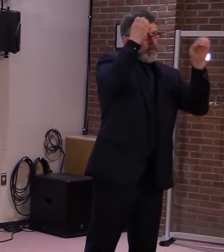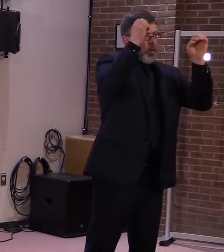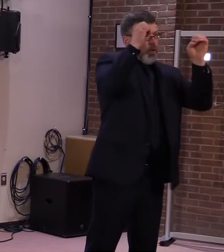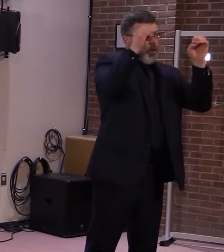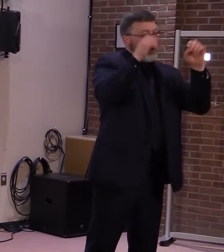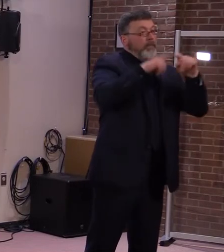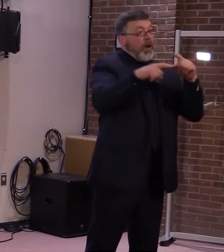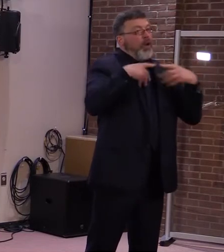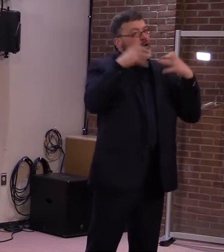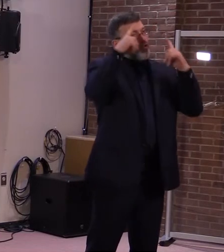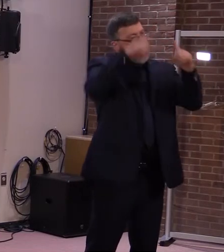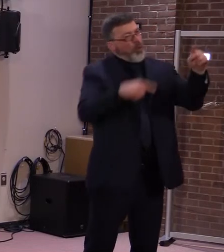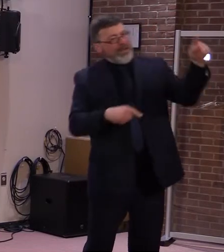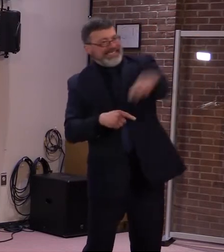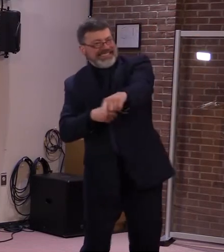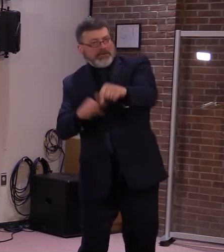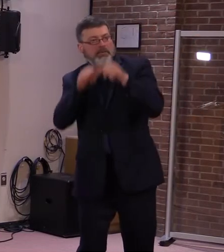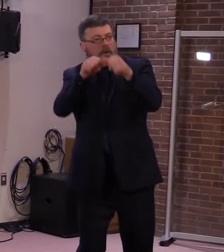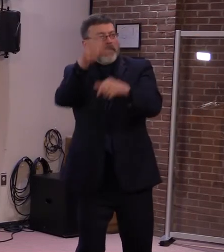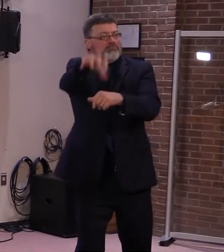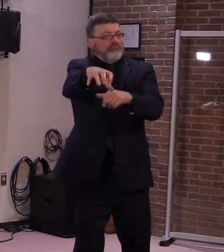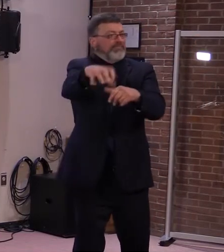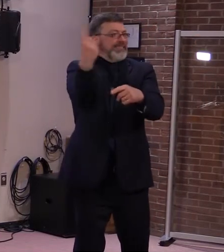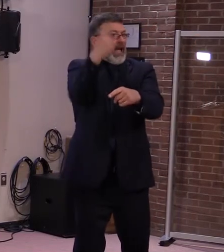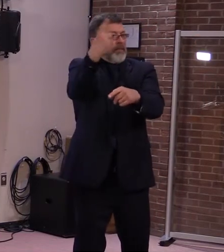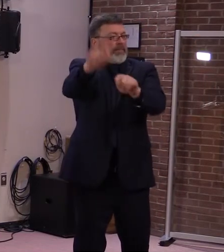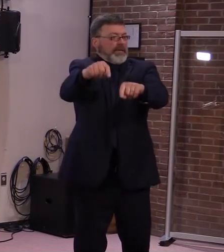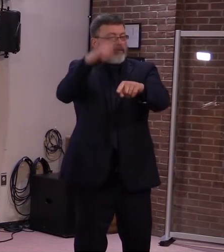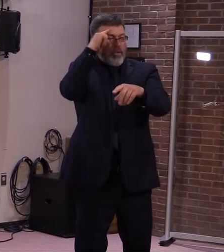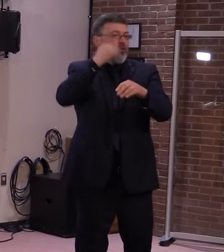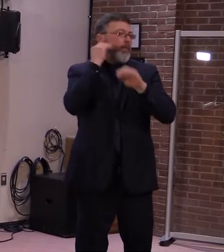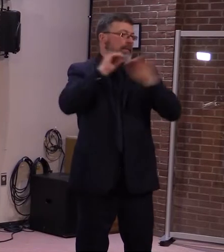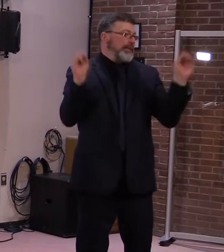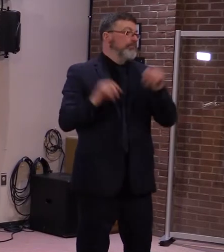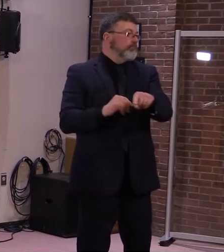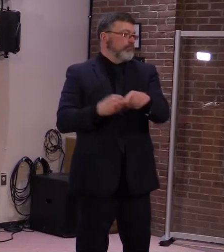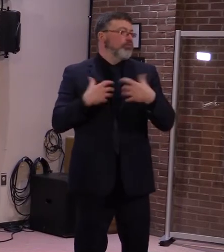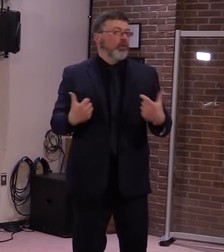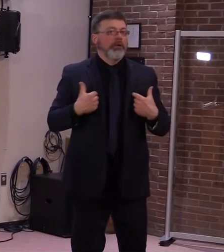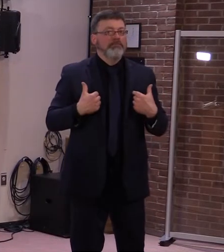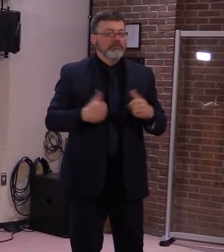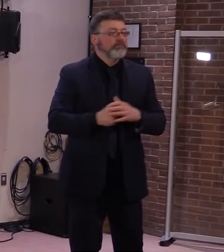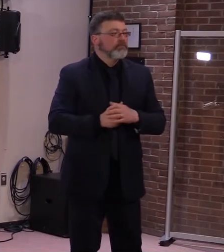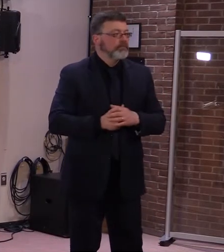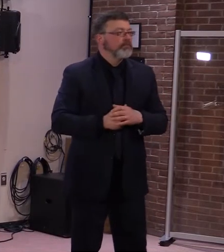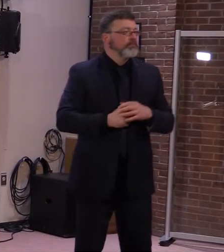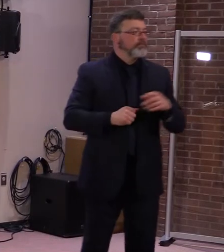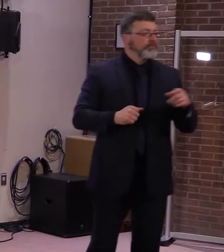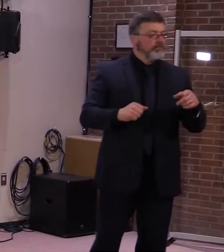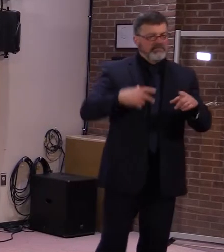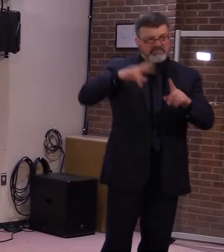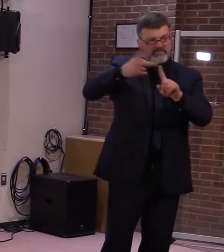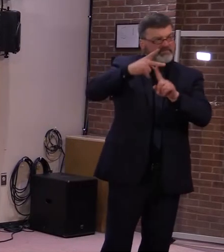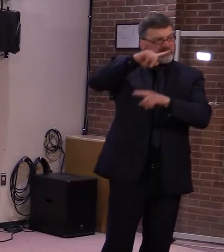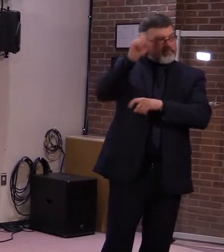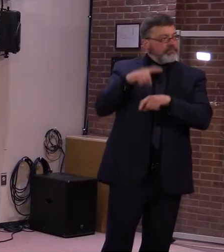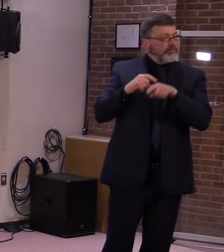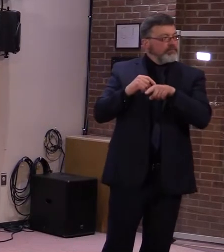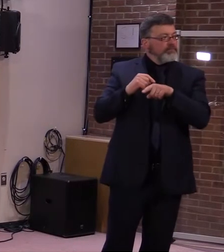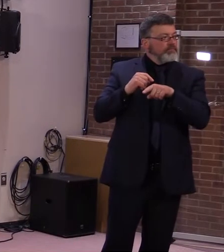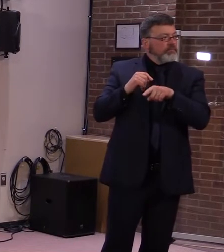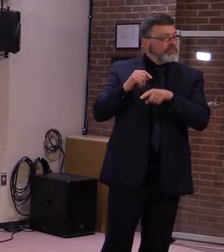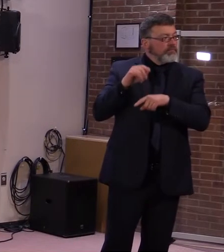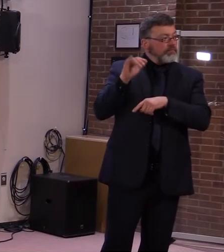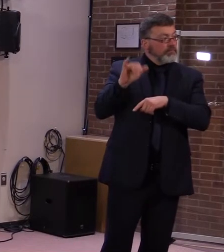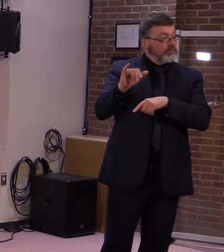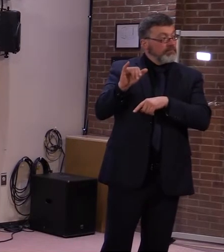And so the $4 to $6 million is just going to continue along with what's happening right now, basically paying rent for another